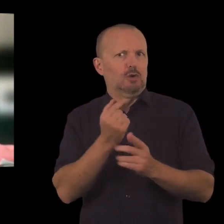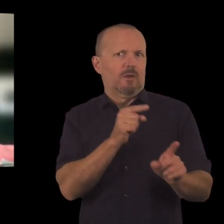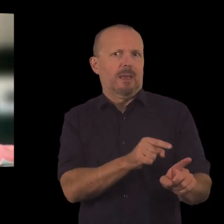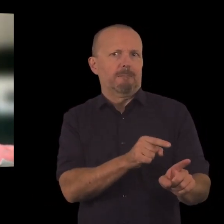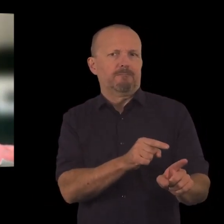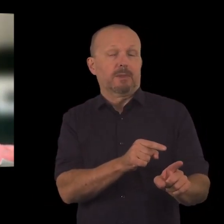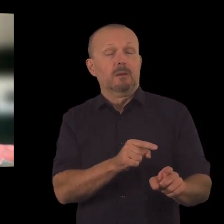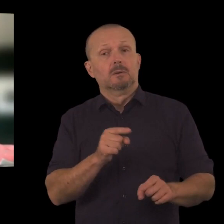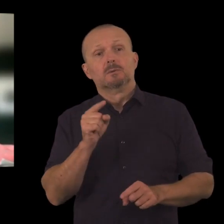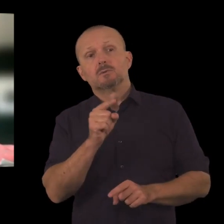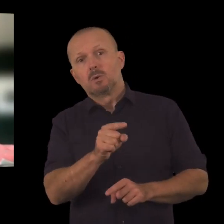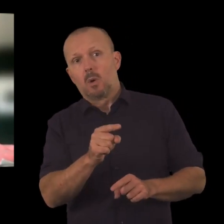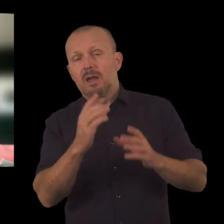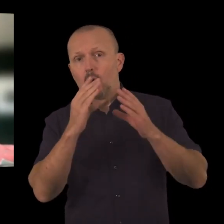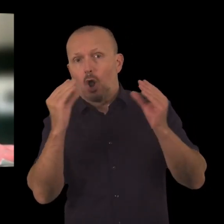as well. And